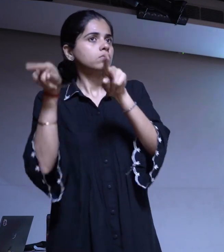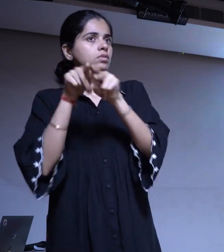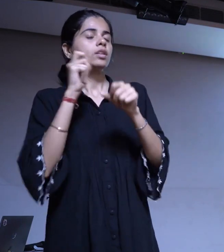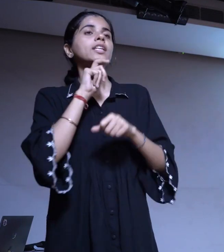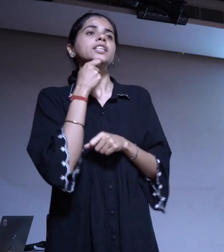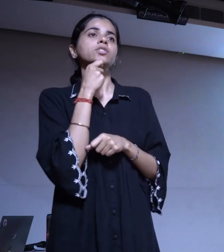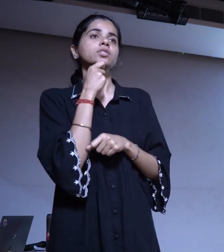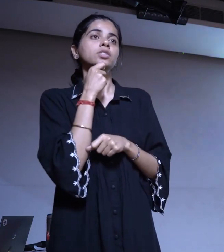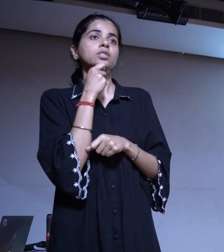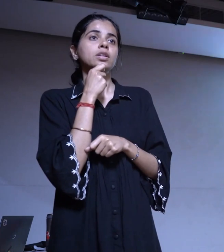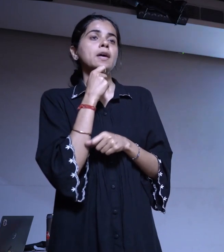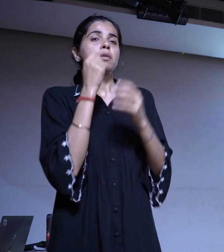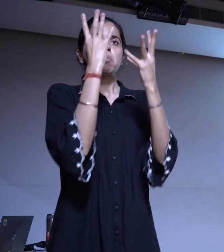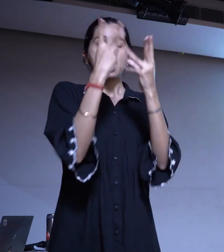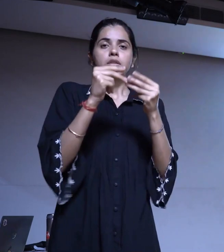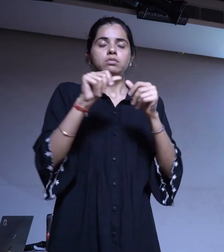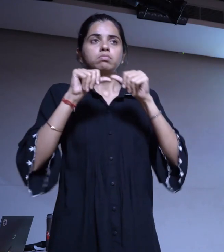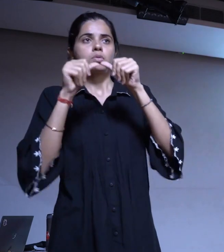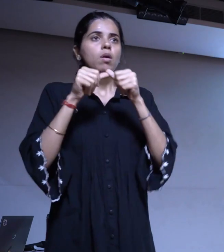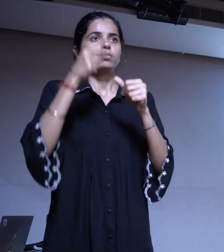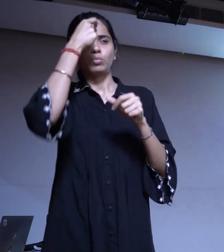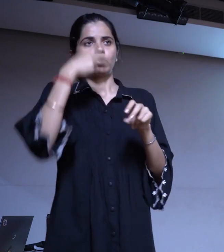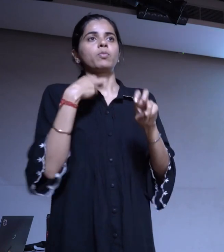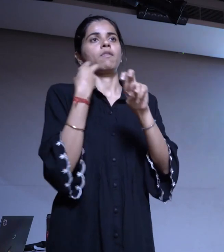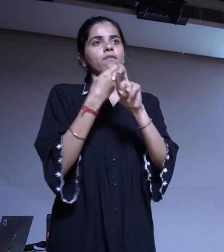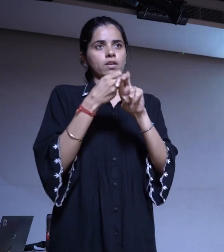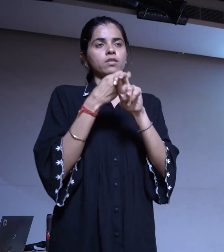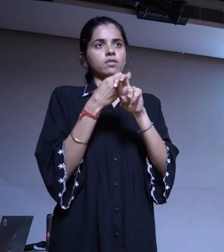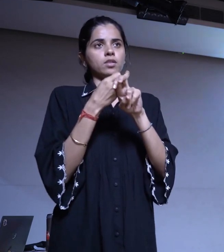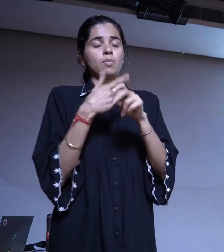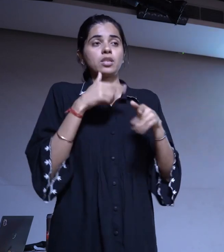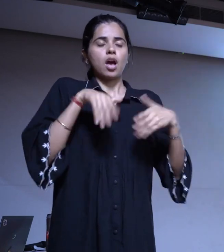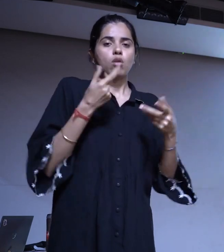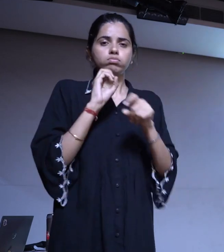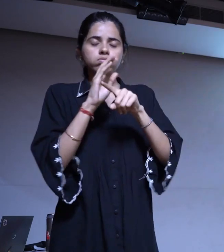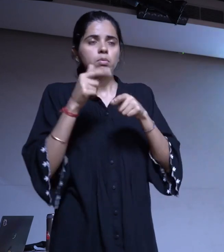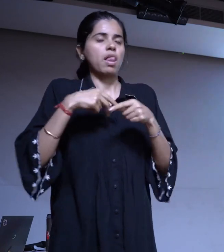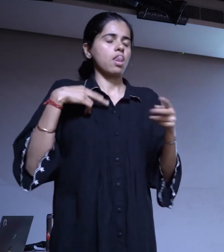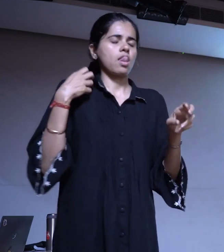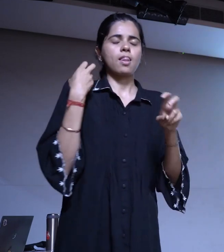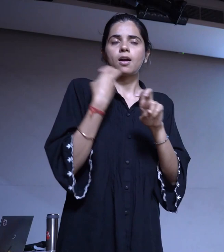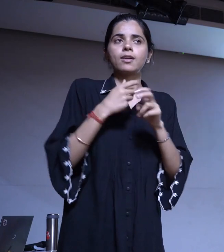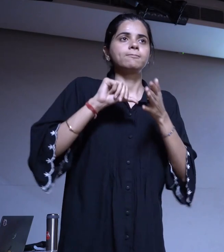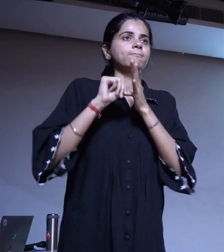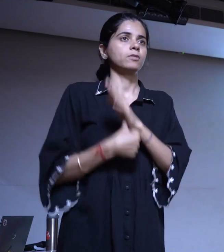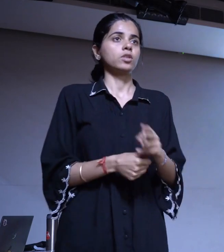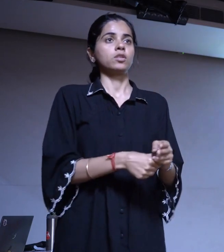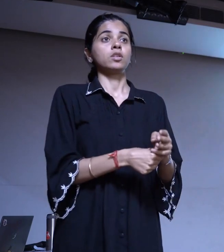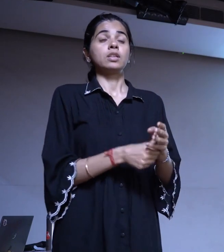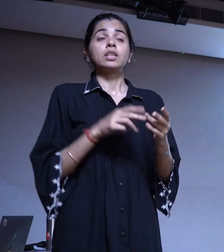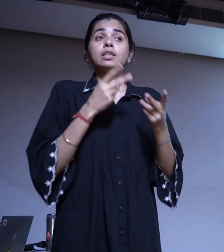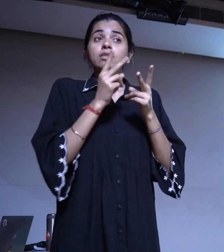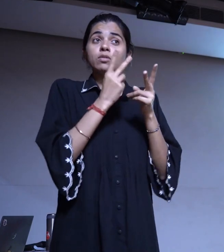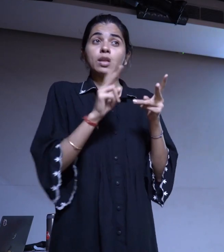appropriate math skills again despite opportunity and instruction it's really